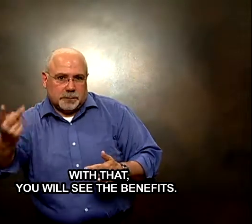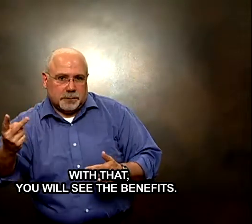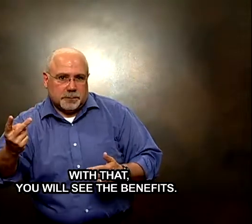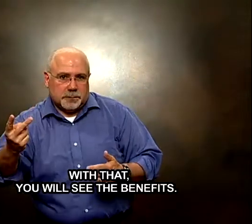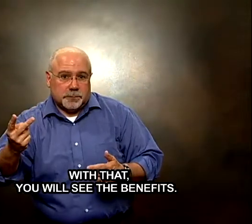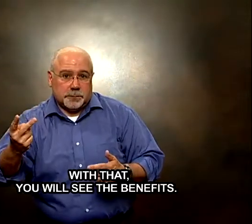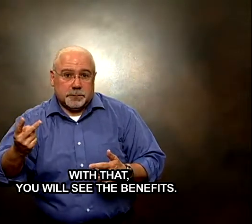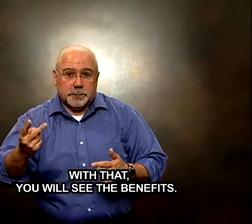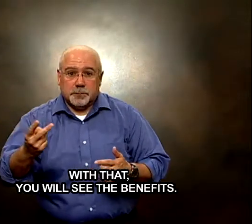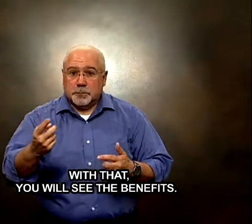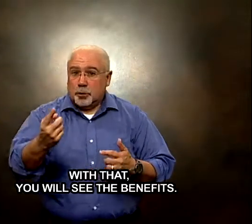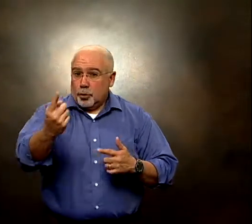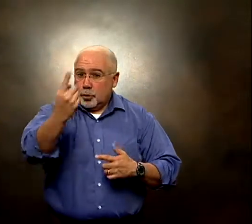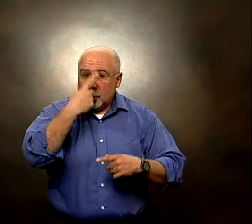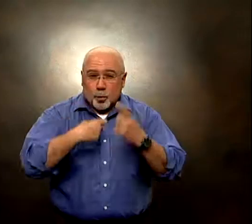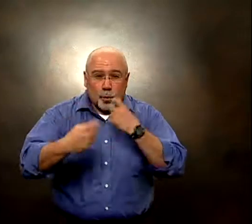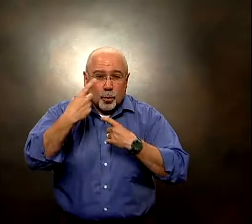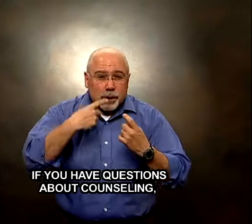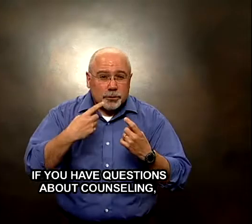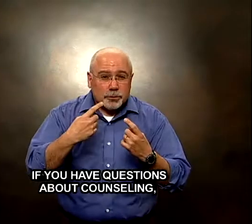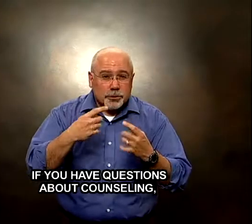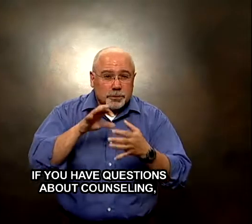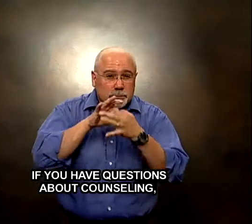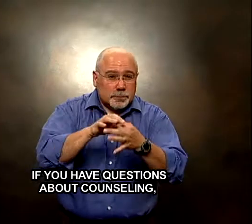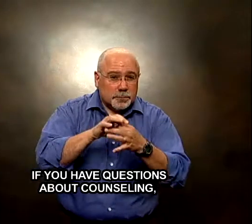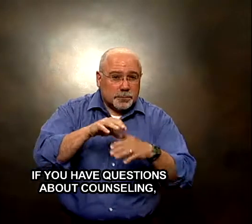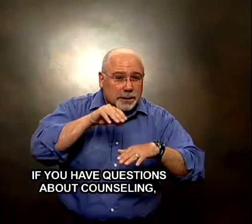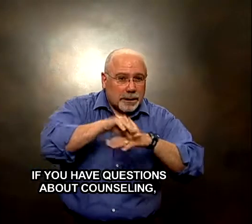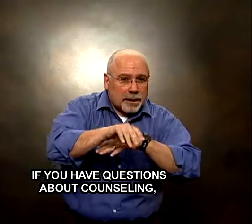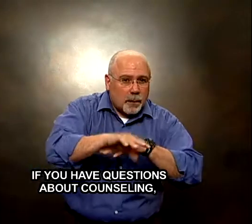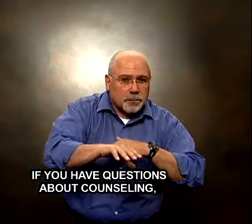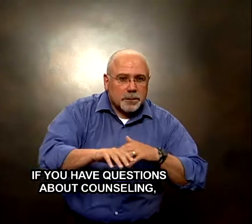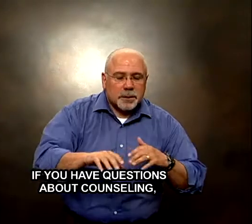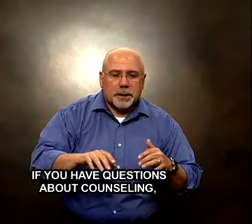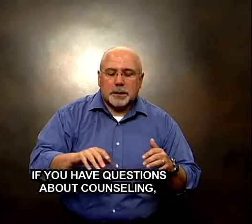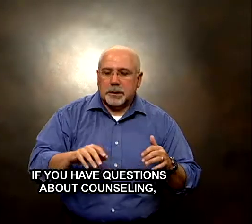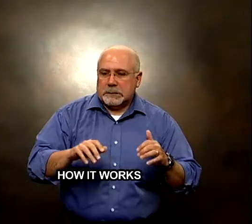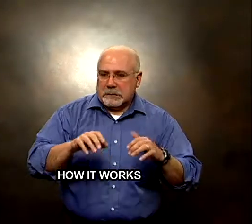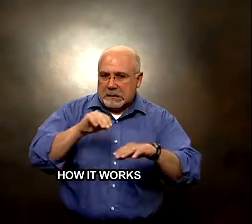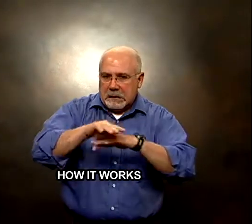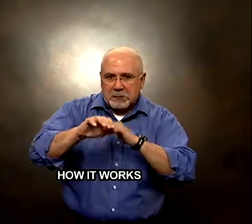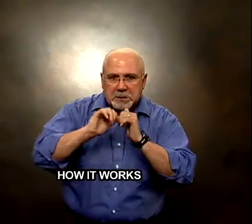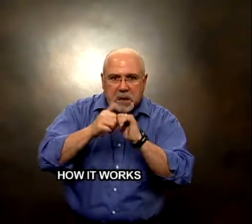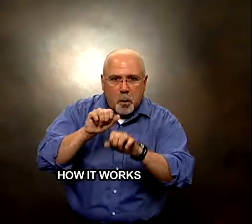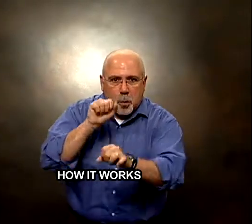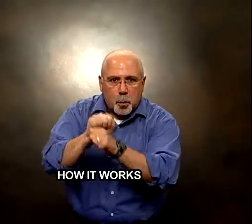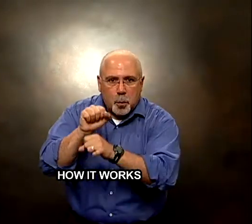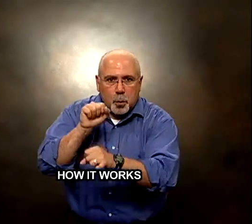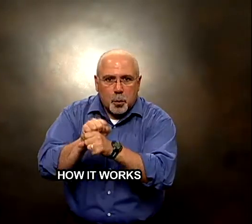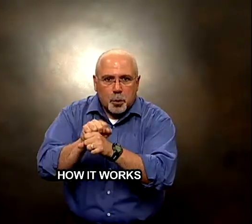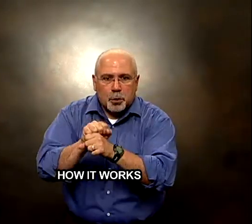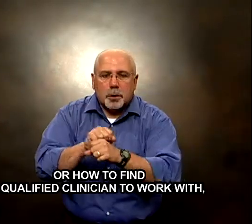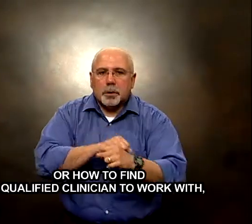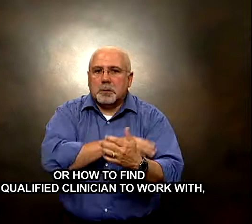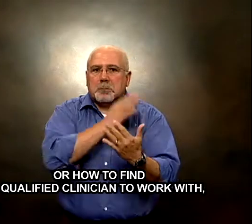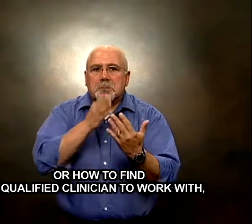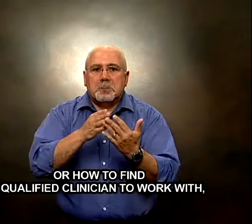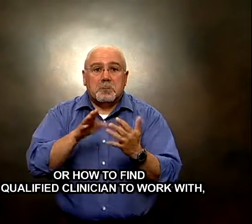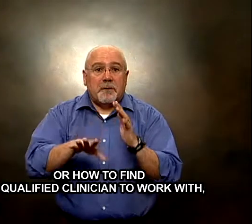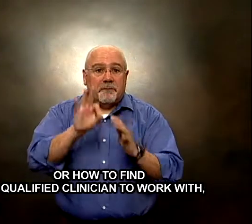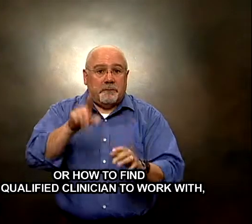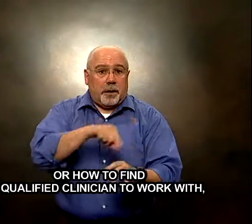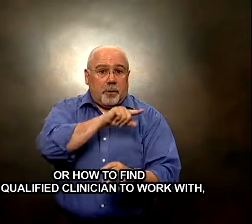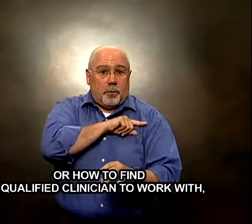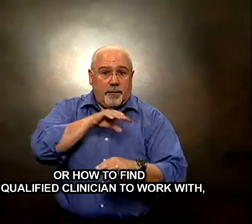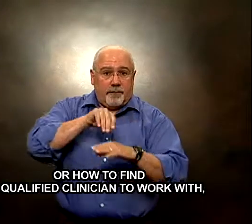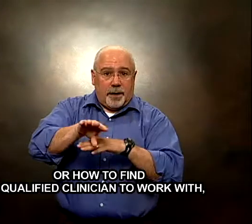you will see the benefits. If you have questions about counseling, how it works, or how to